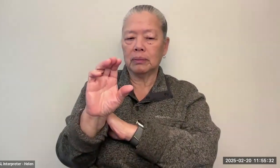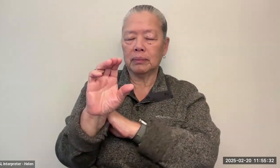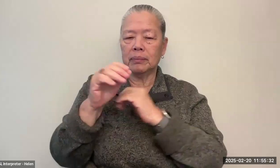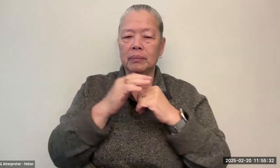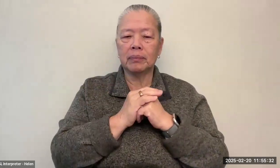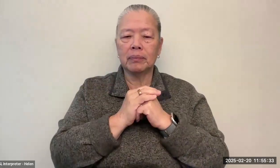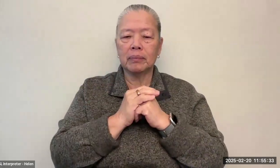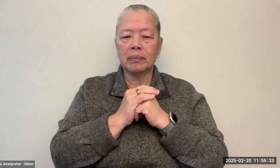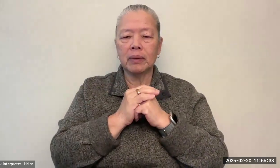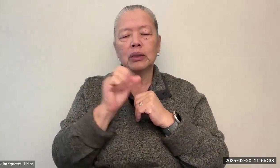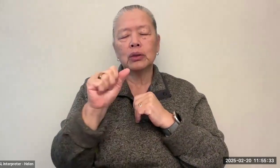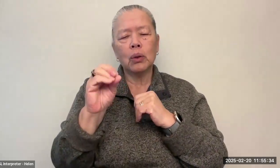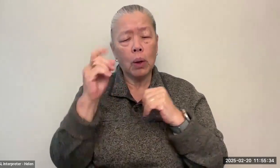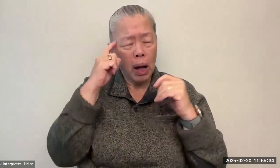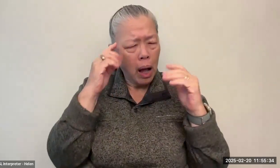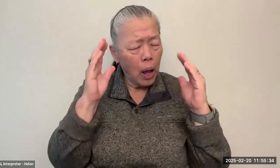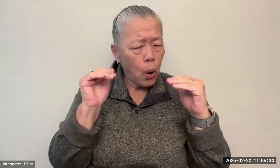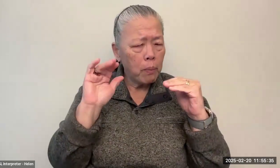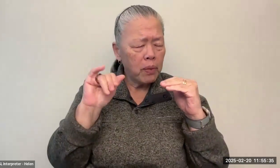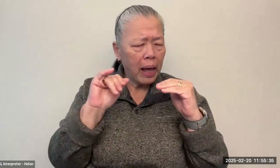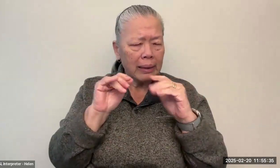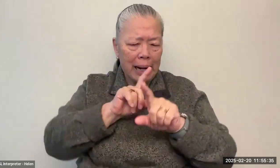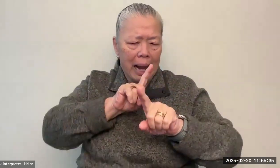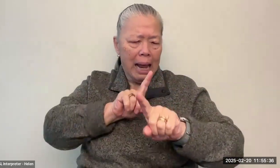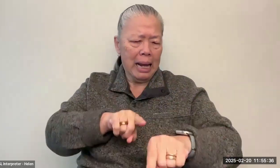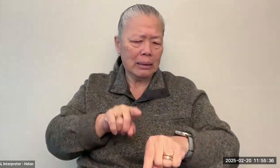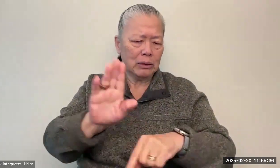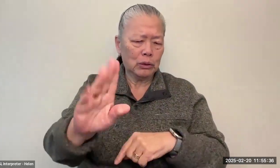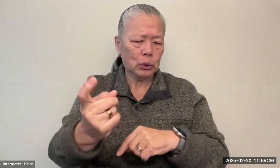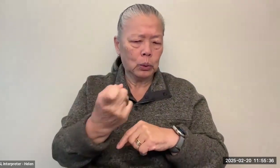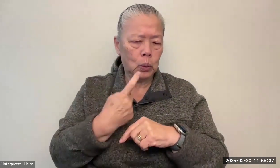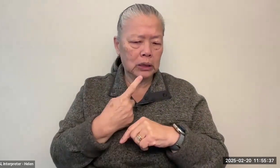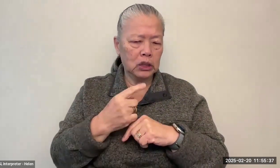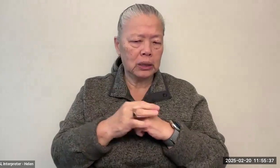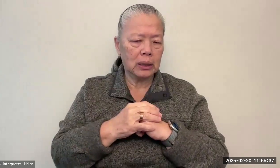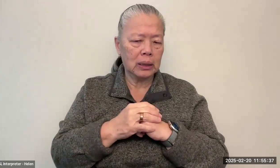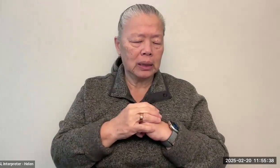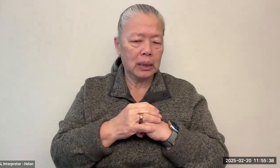collectively. So I hope that that gives an answer to that question,